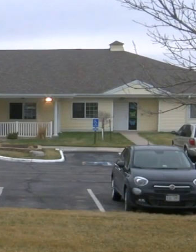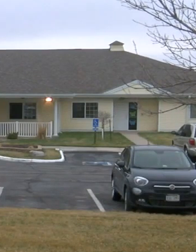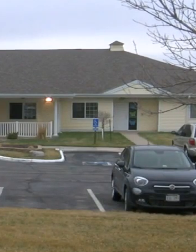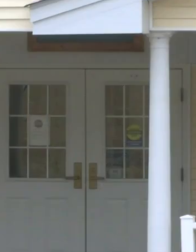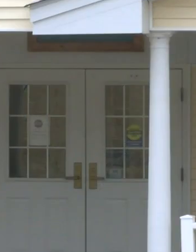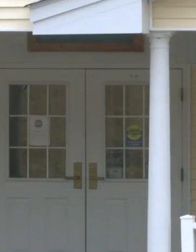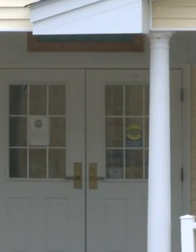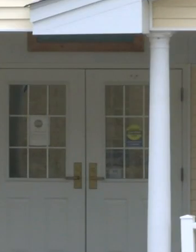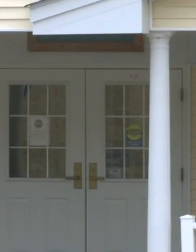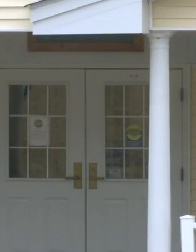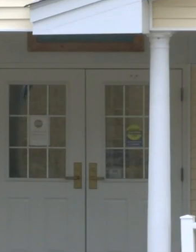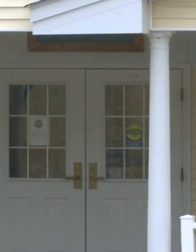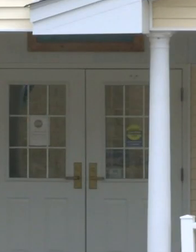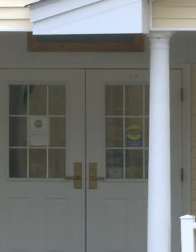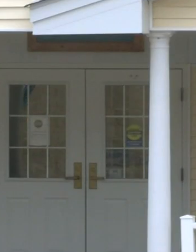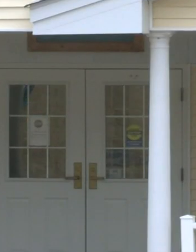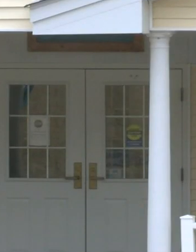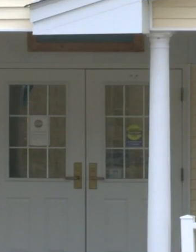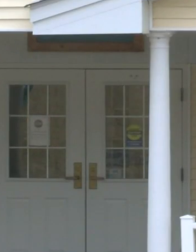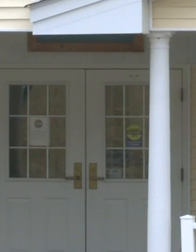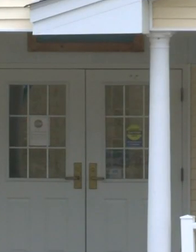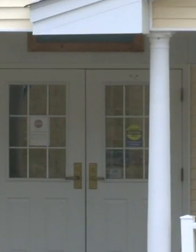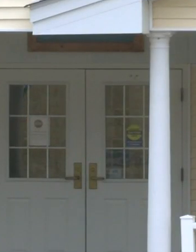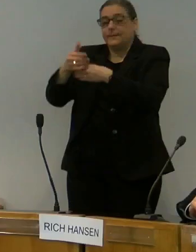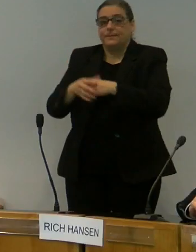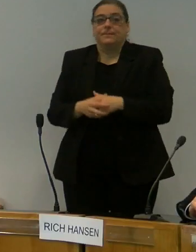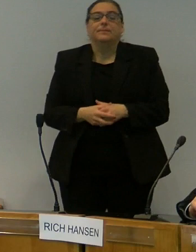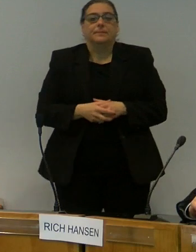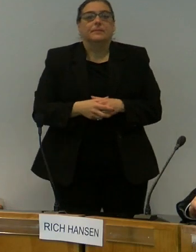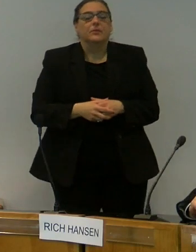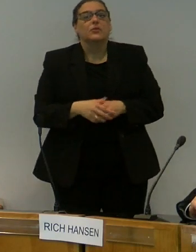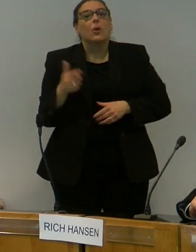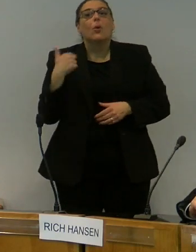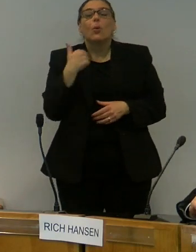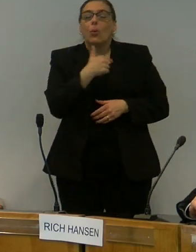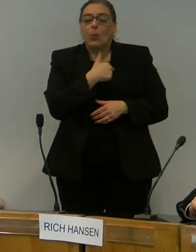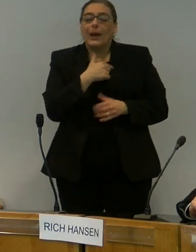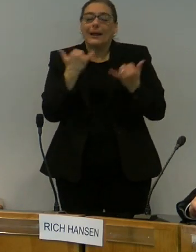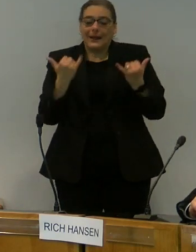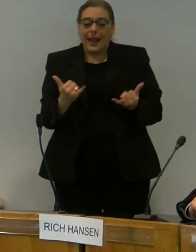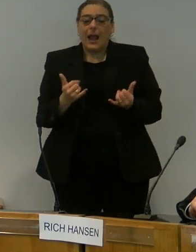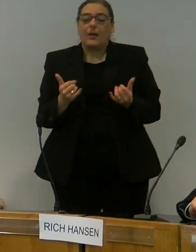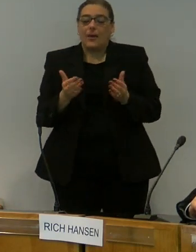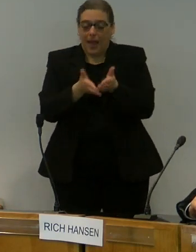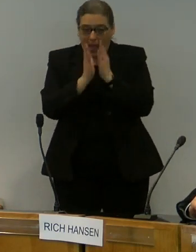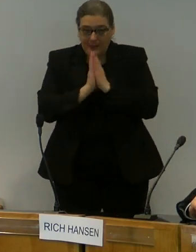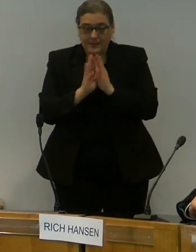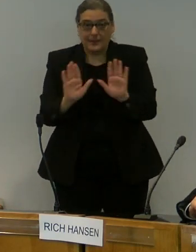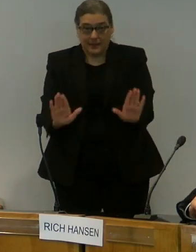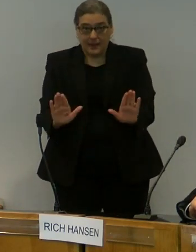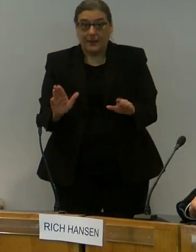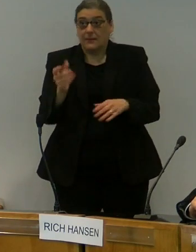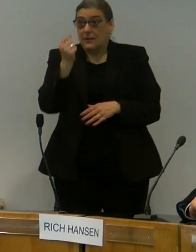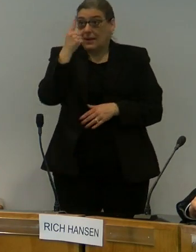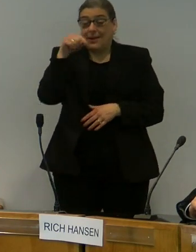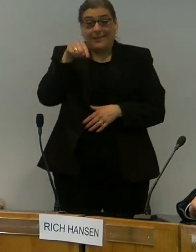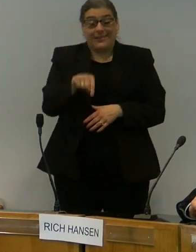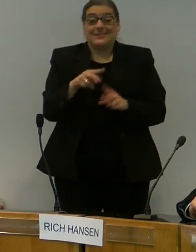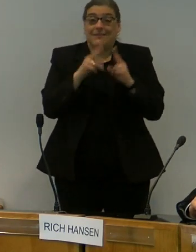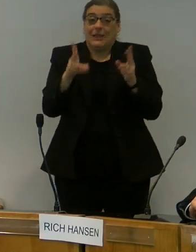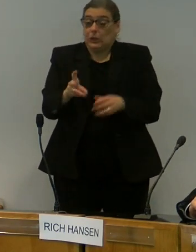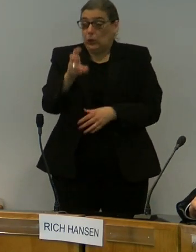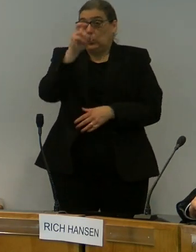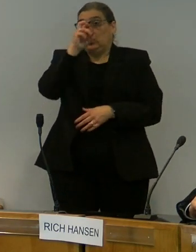worker who tested positive earlier this week. We are asking and need these strict, strict guidelines to be